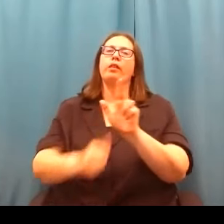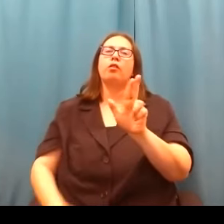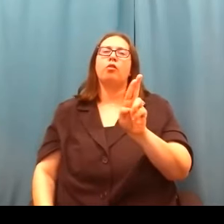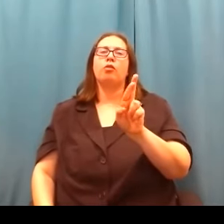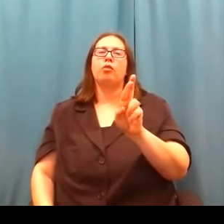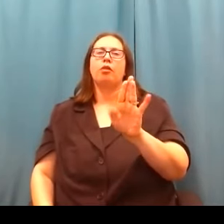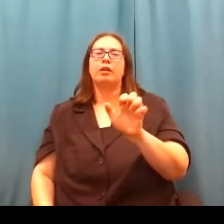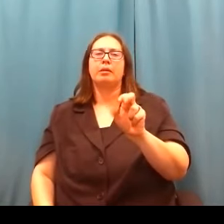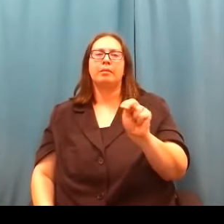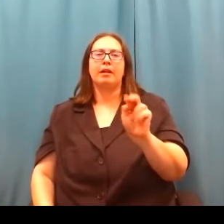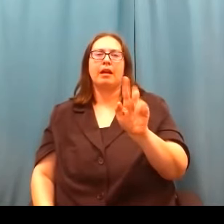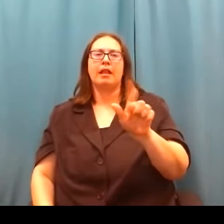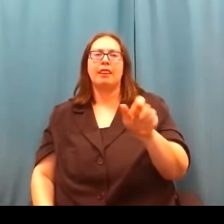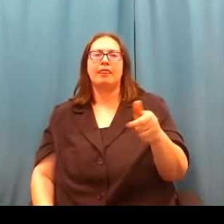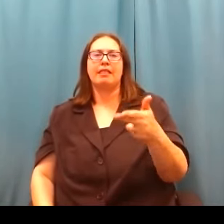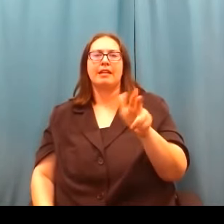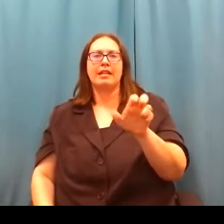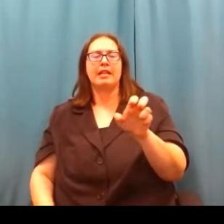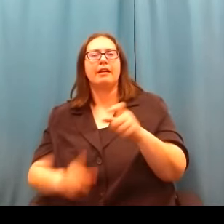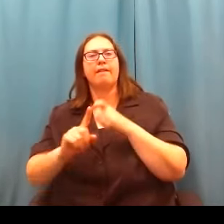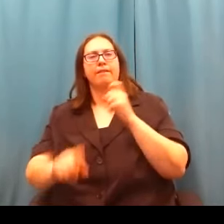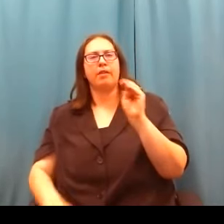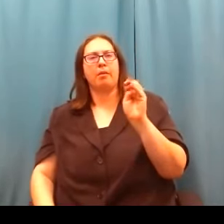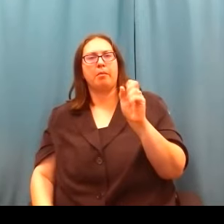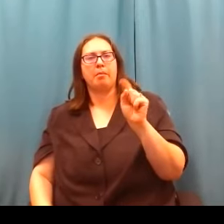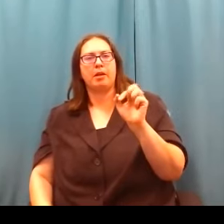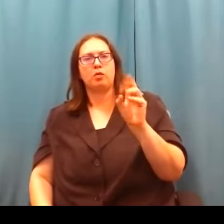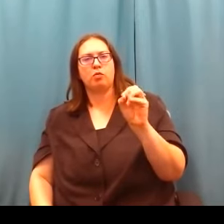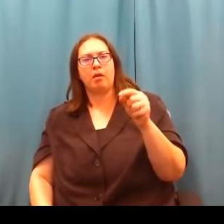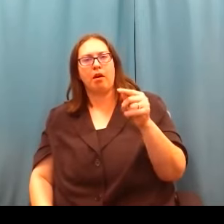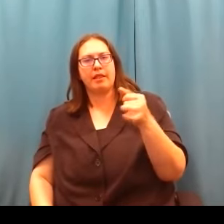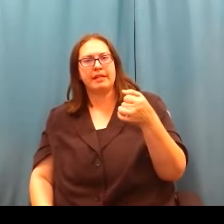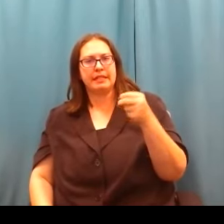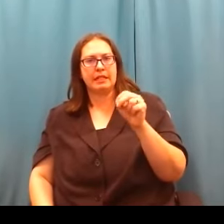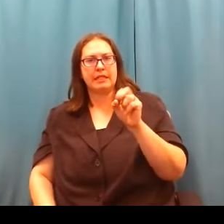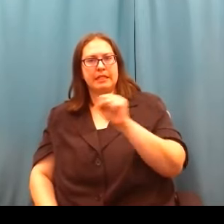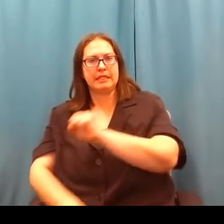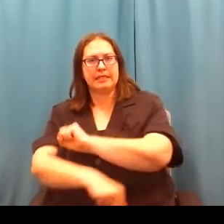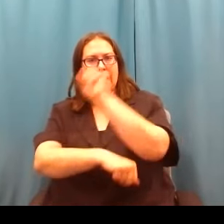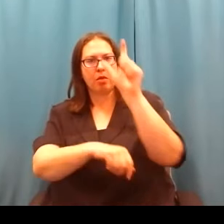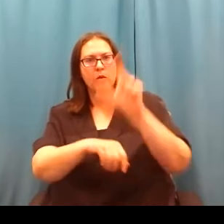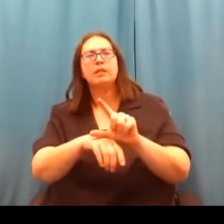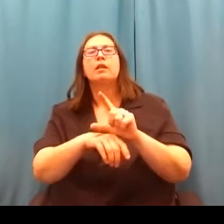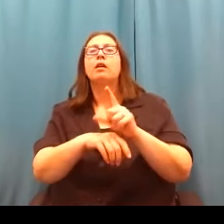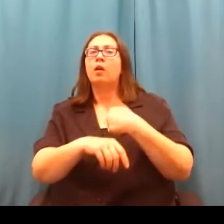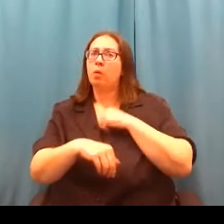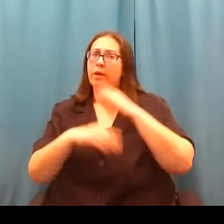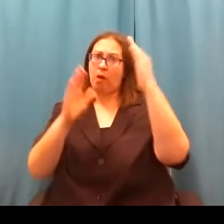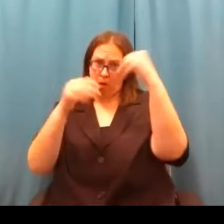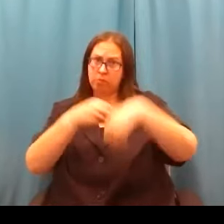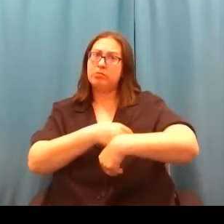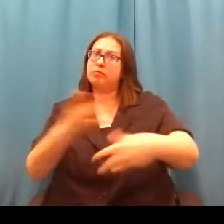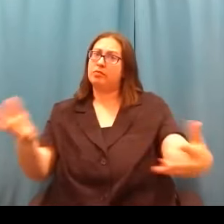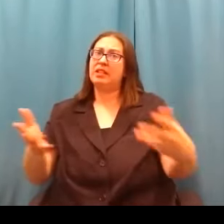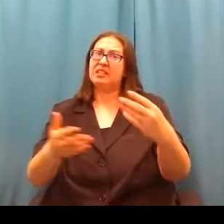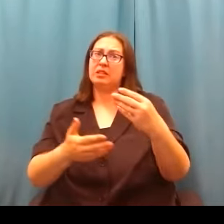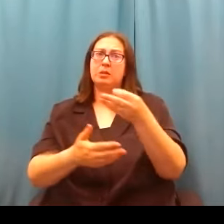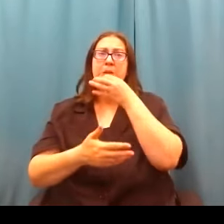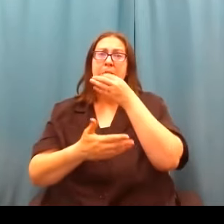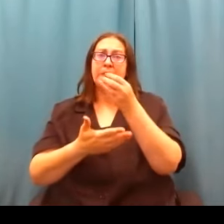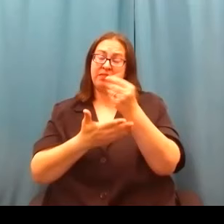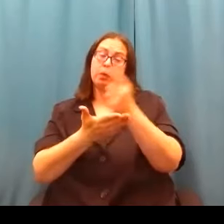Louis to distribute these materials to the general public over the upcoming weeks. Thanks, Dr.